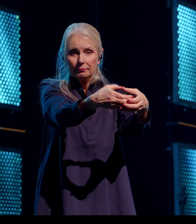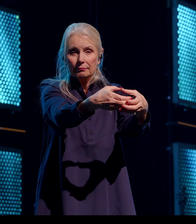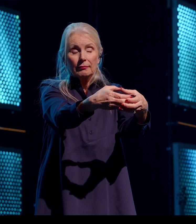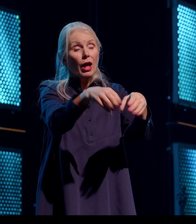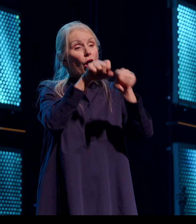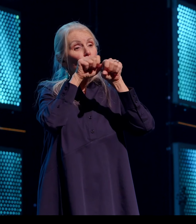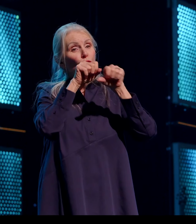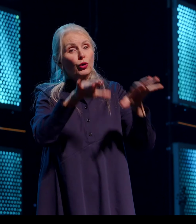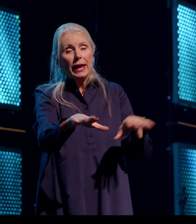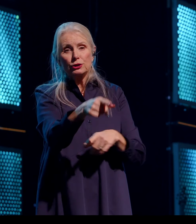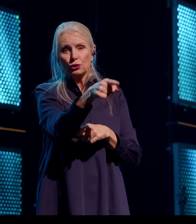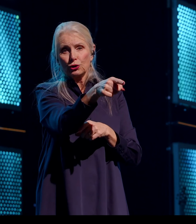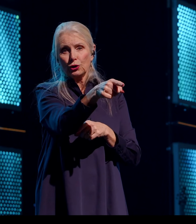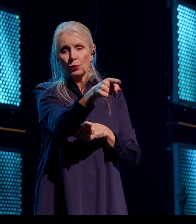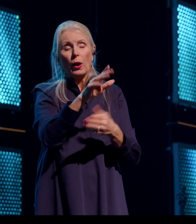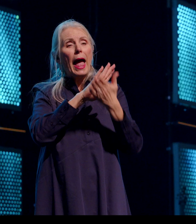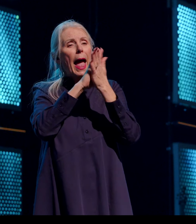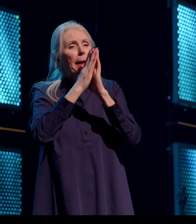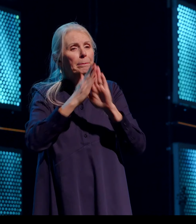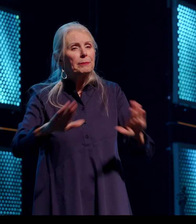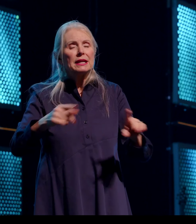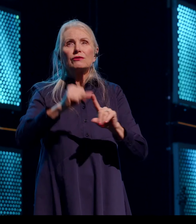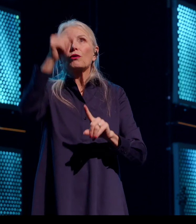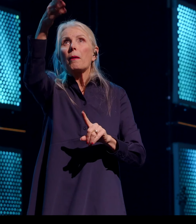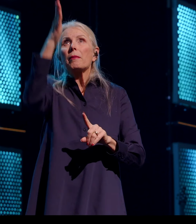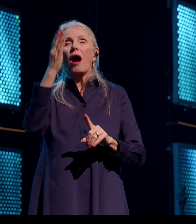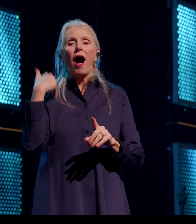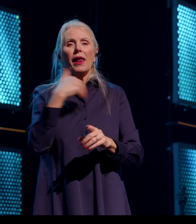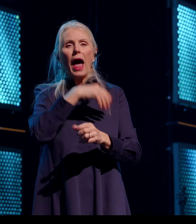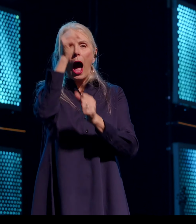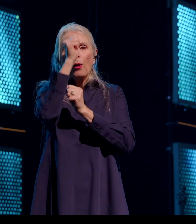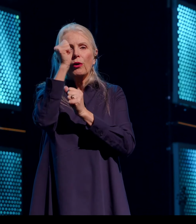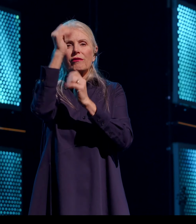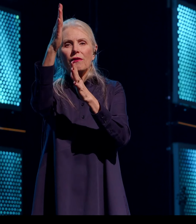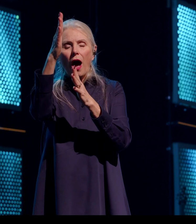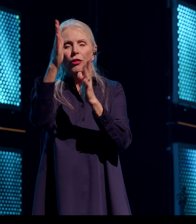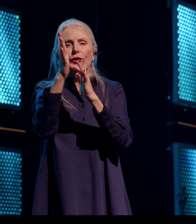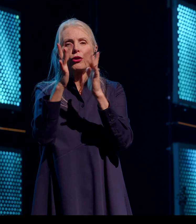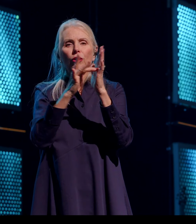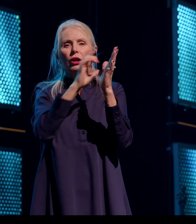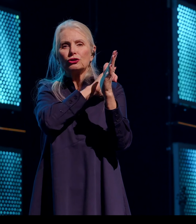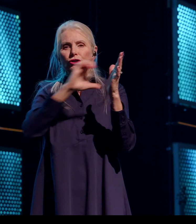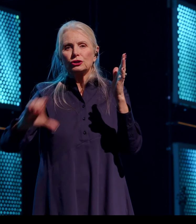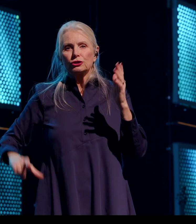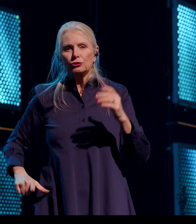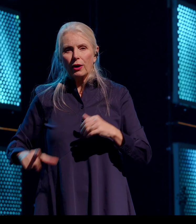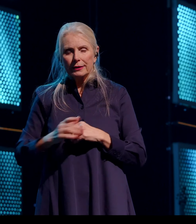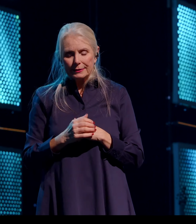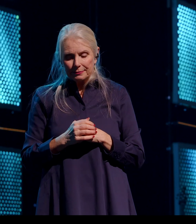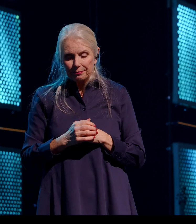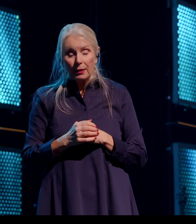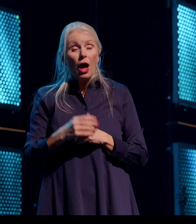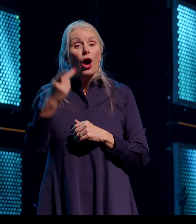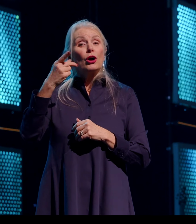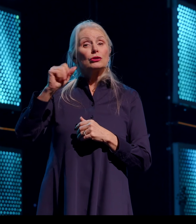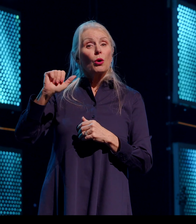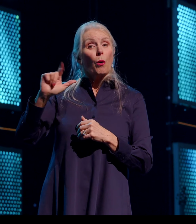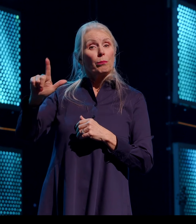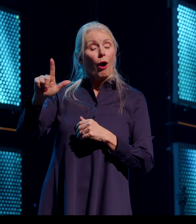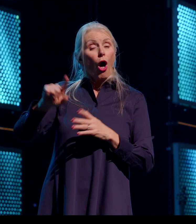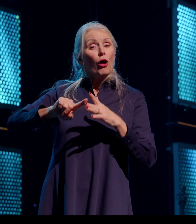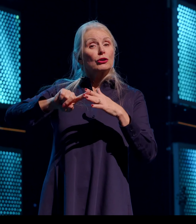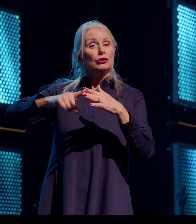you and peace from God our Father, the Lord Jesus Christ. Paul starts off